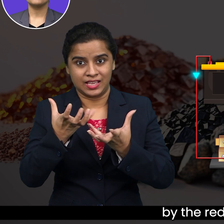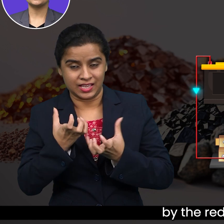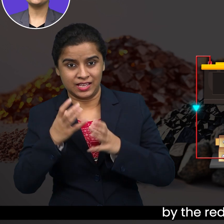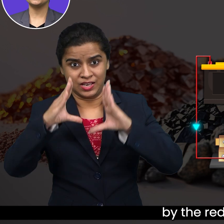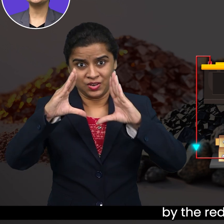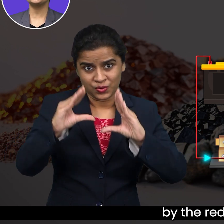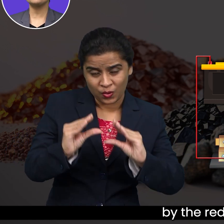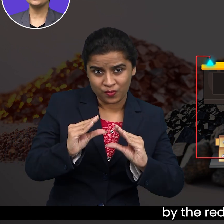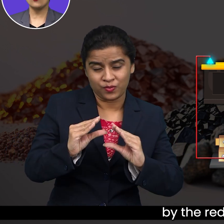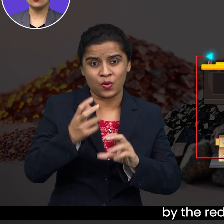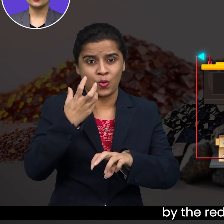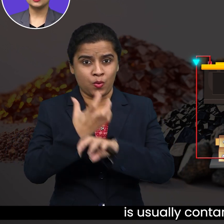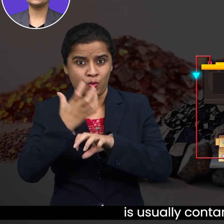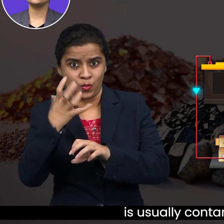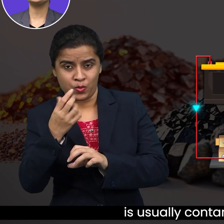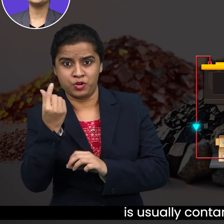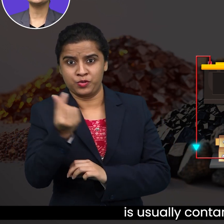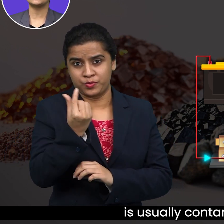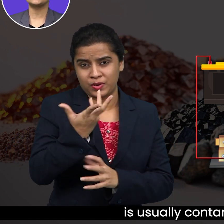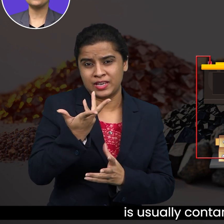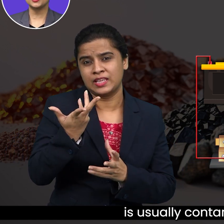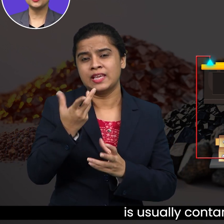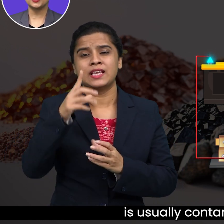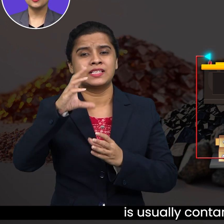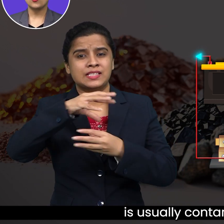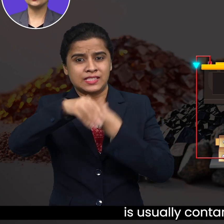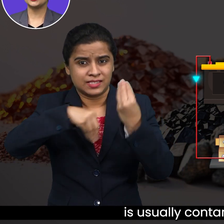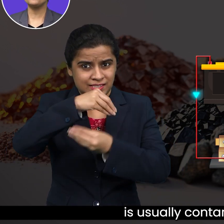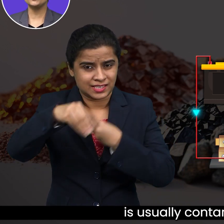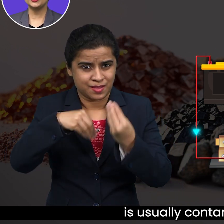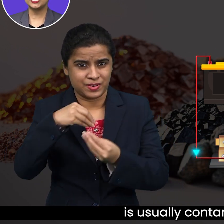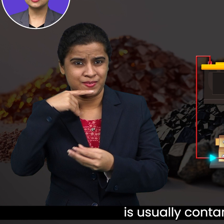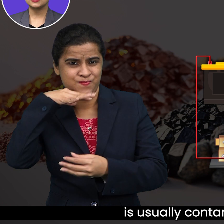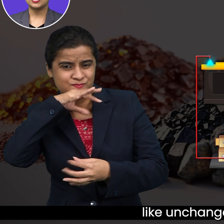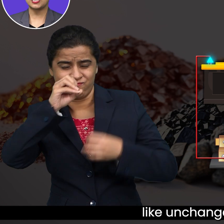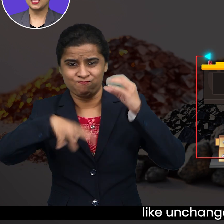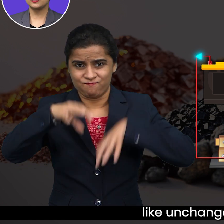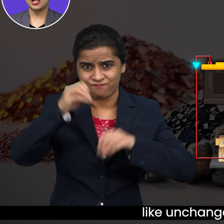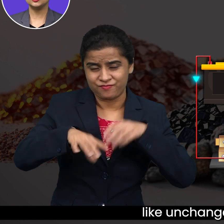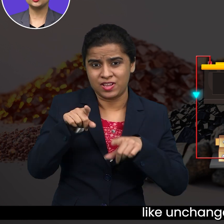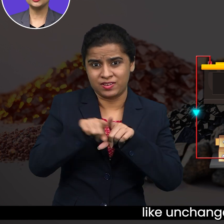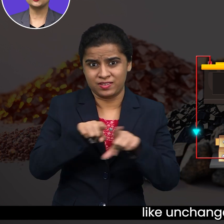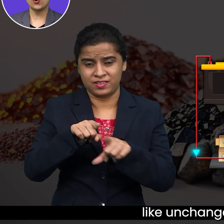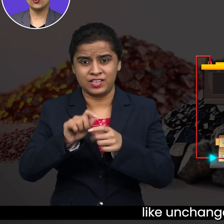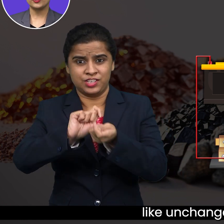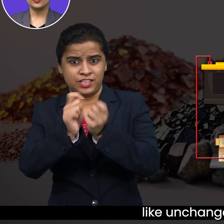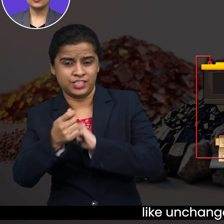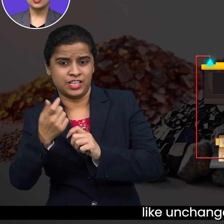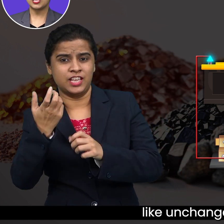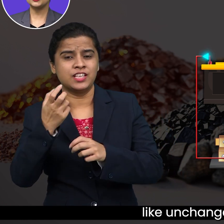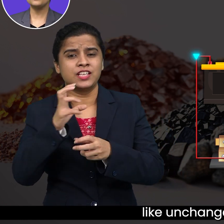obtained by the reduction of the ore is usually contaminated with impurities like unchanged